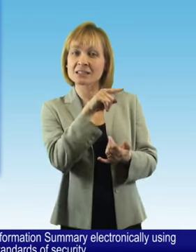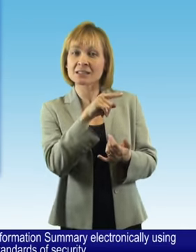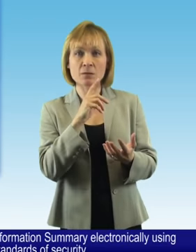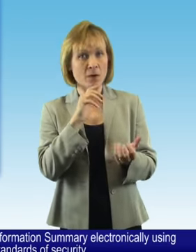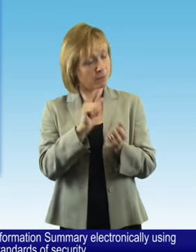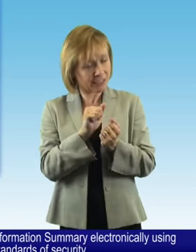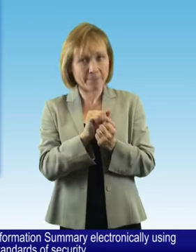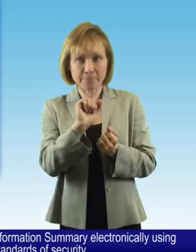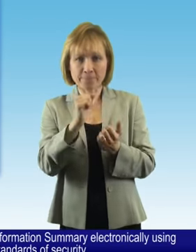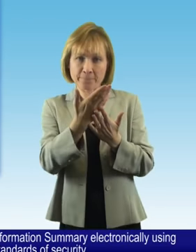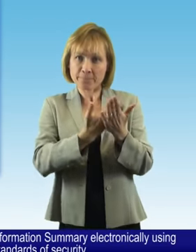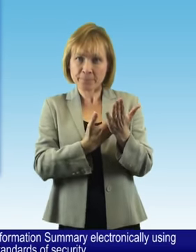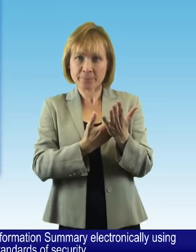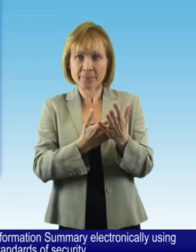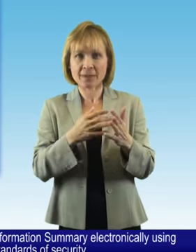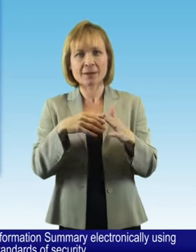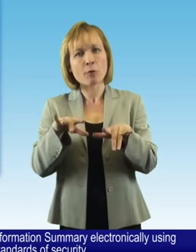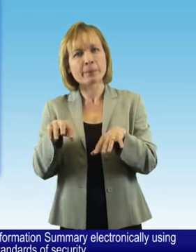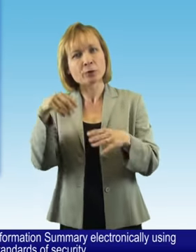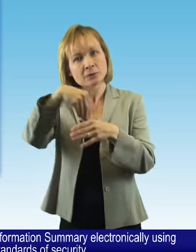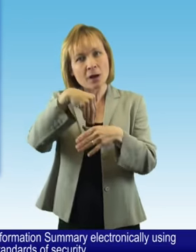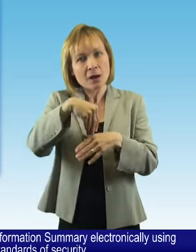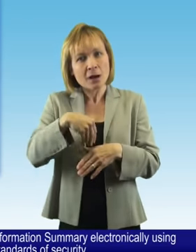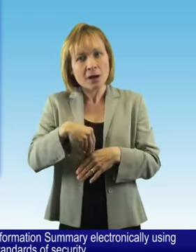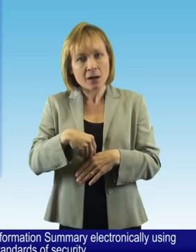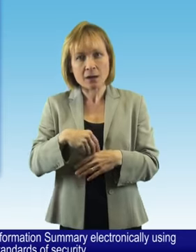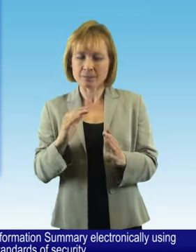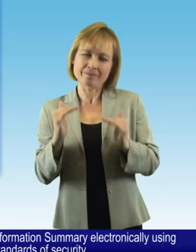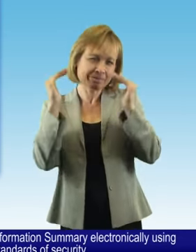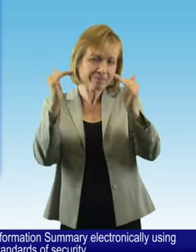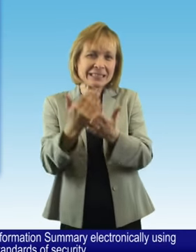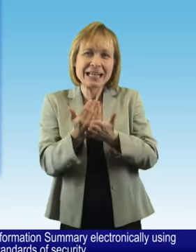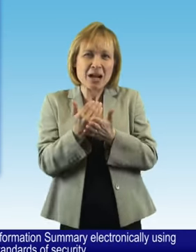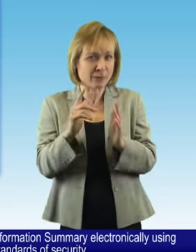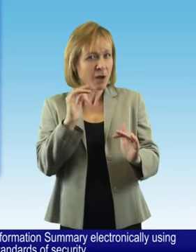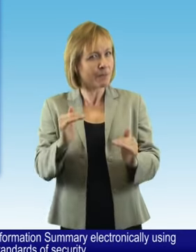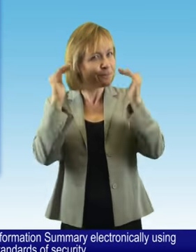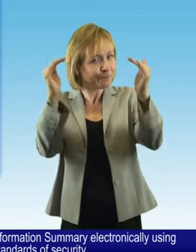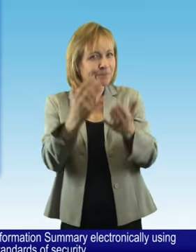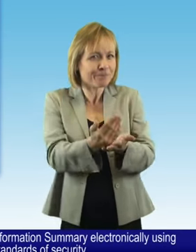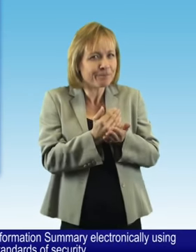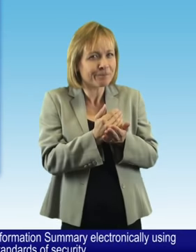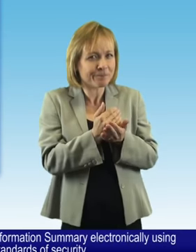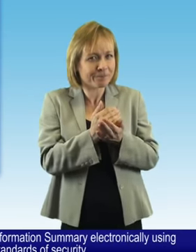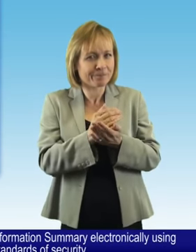The NHS will store your key information summary electronically, using the highest standards of security.